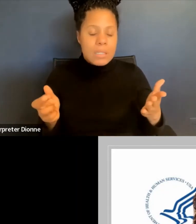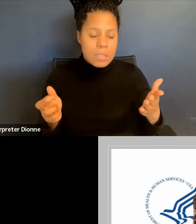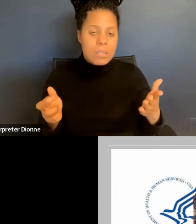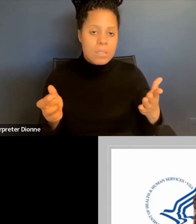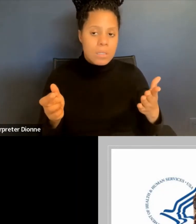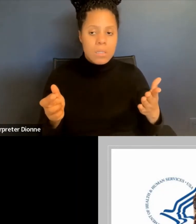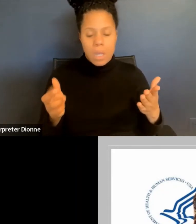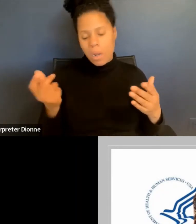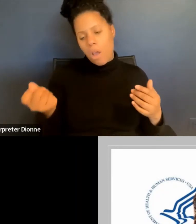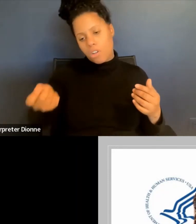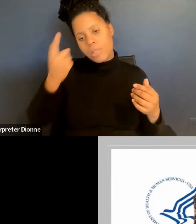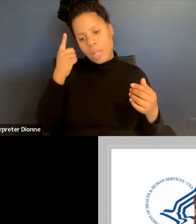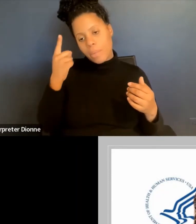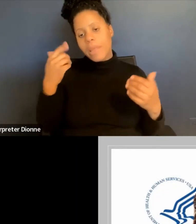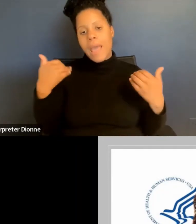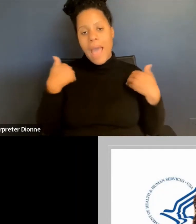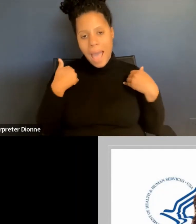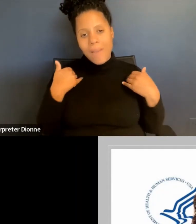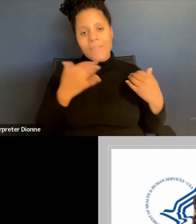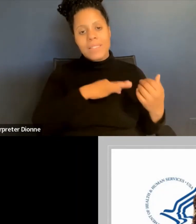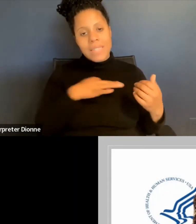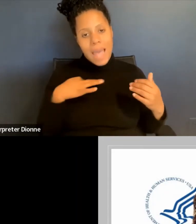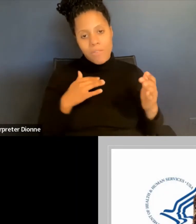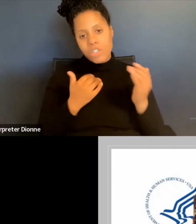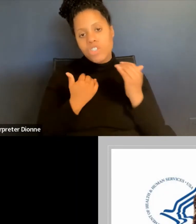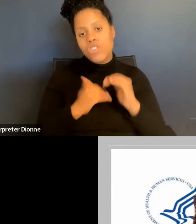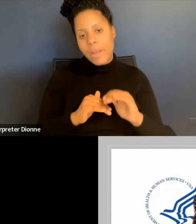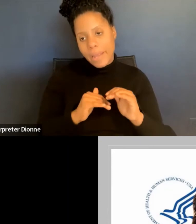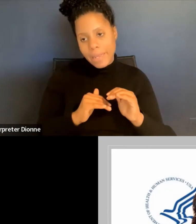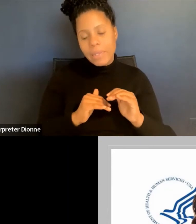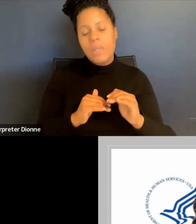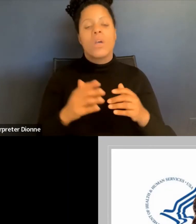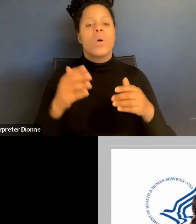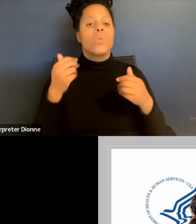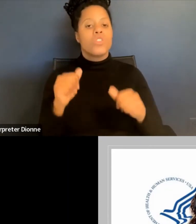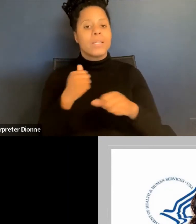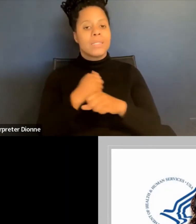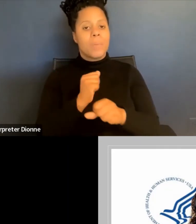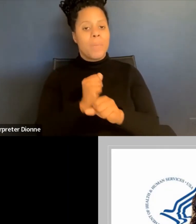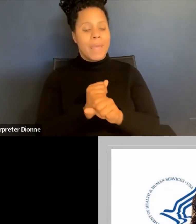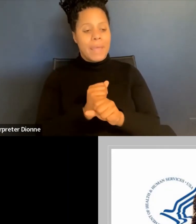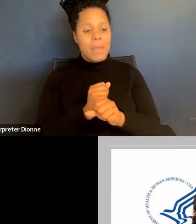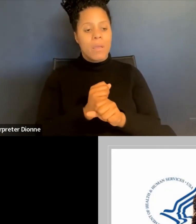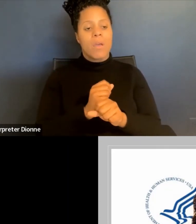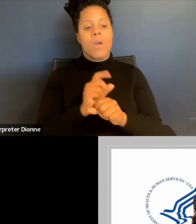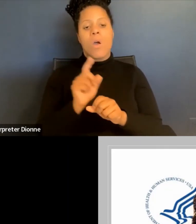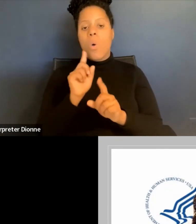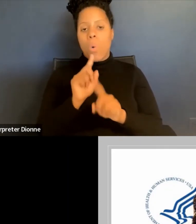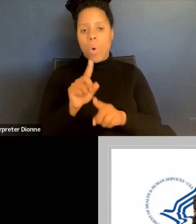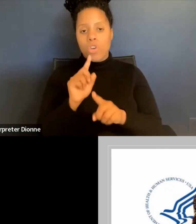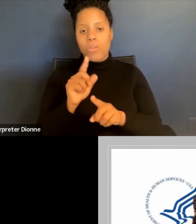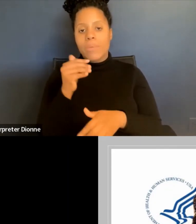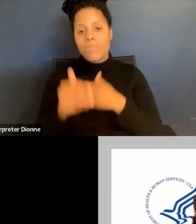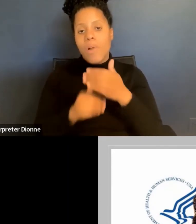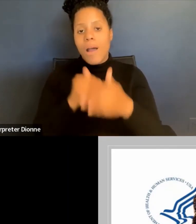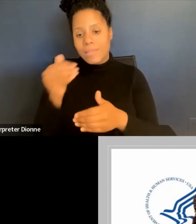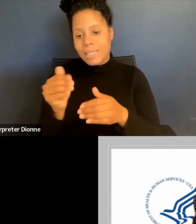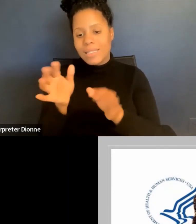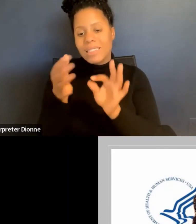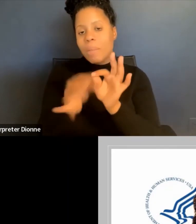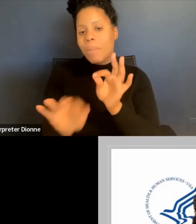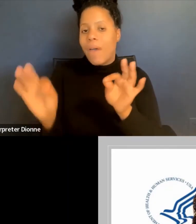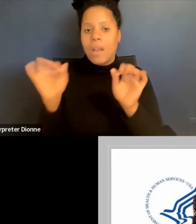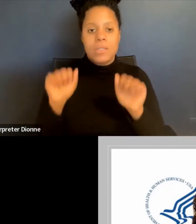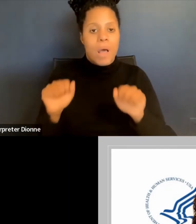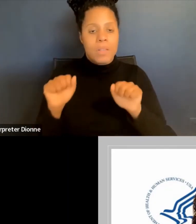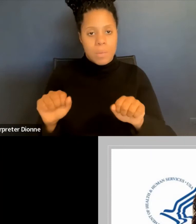some staff constraints here. We have tried to make the ordering process as simplified as possible, and really try to reduce